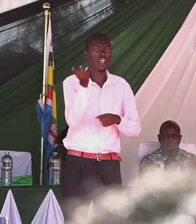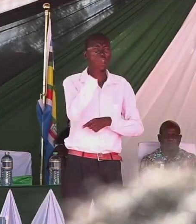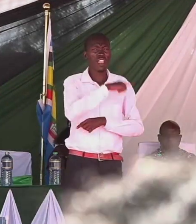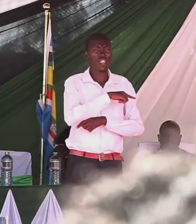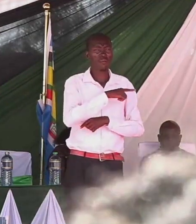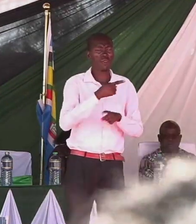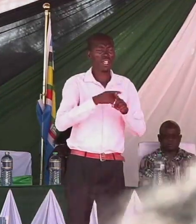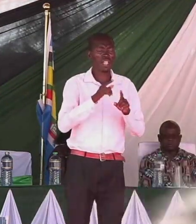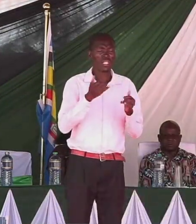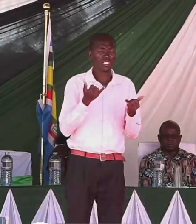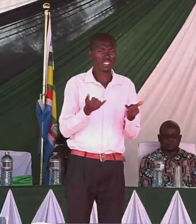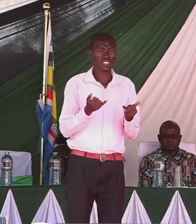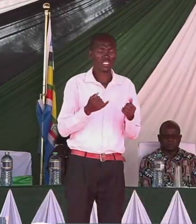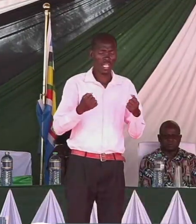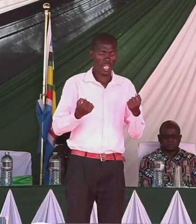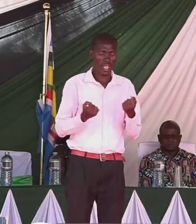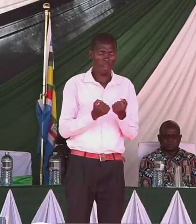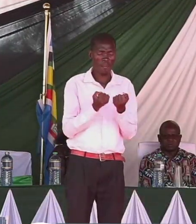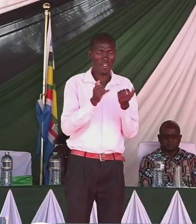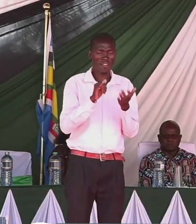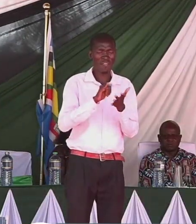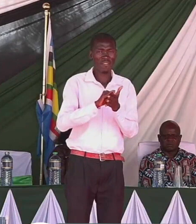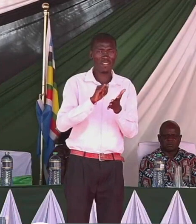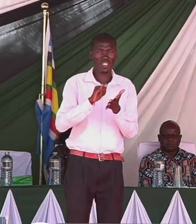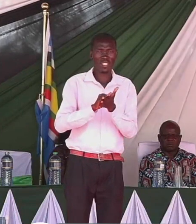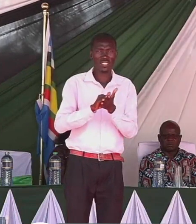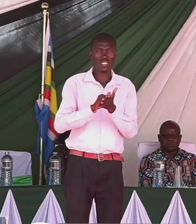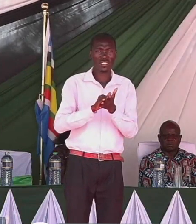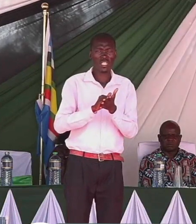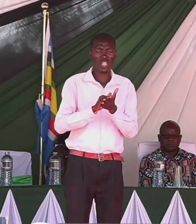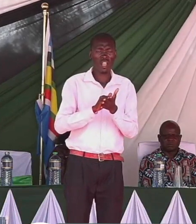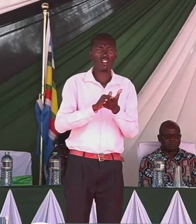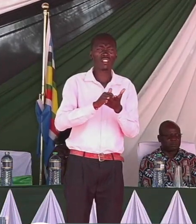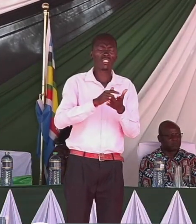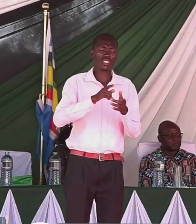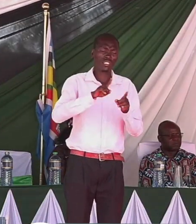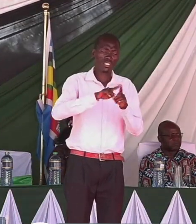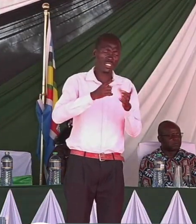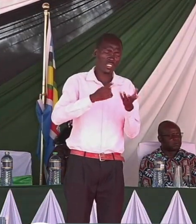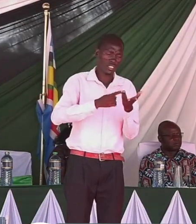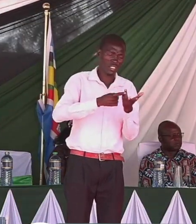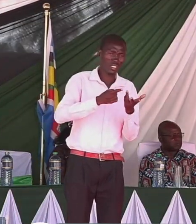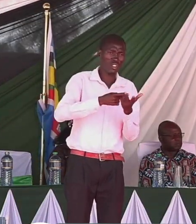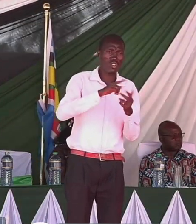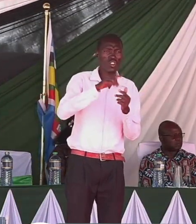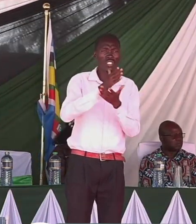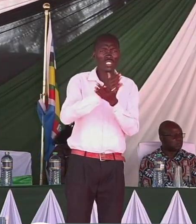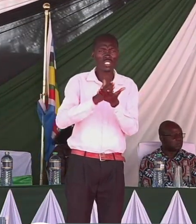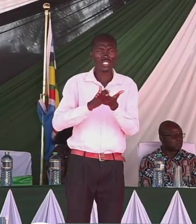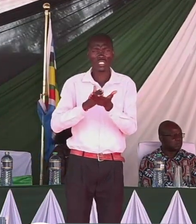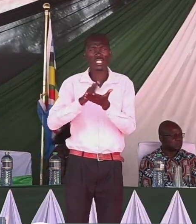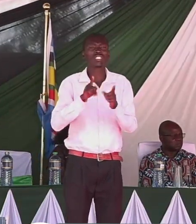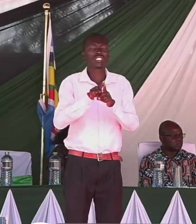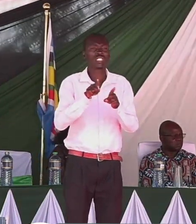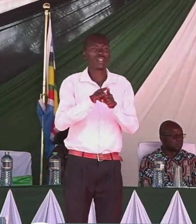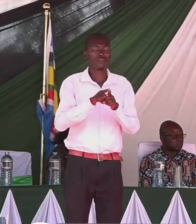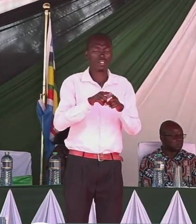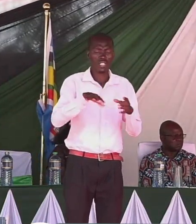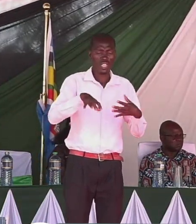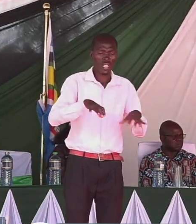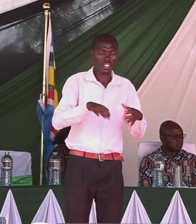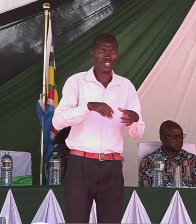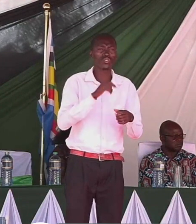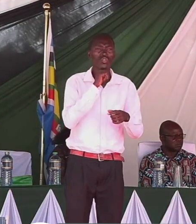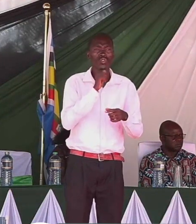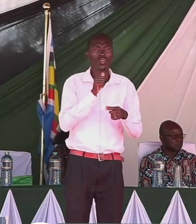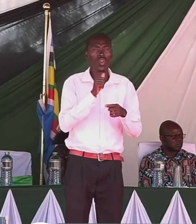the drought, it happens that their counterparts in primary school are sharing the same. And sometimes it does not take